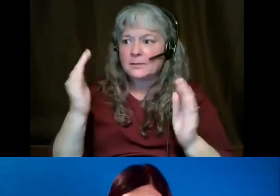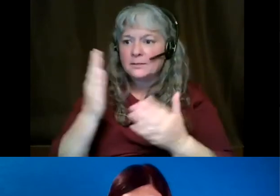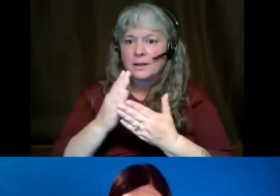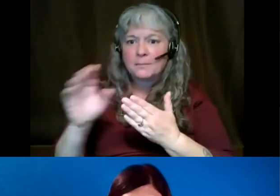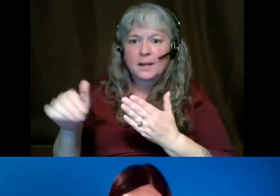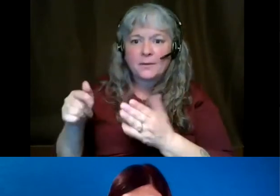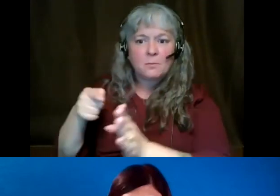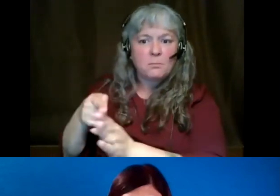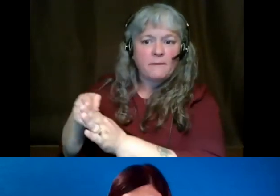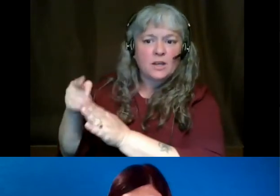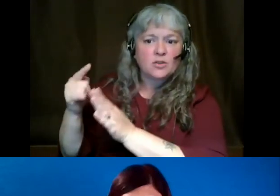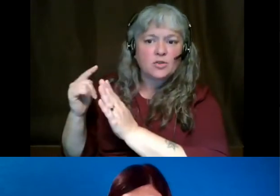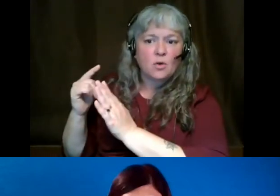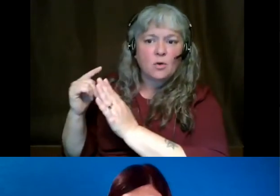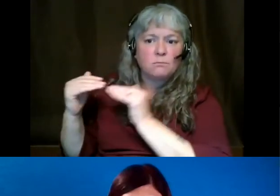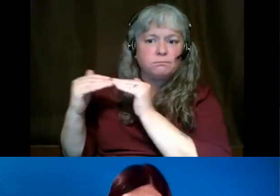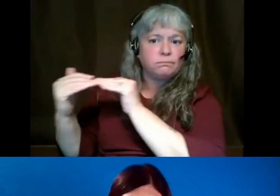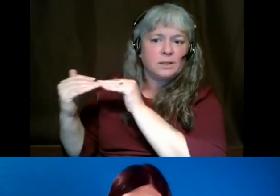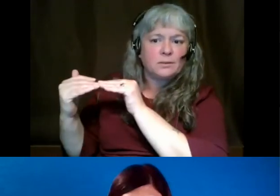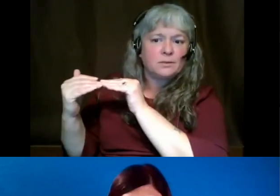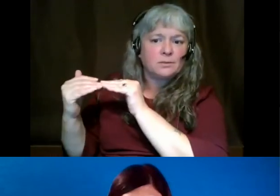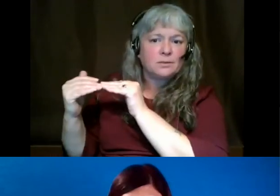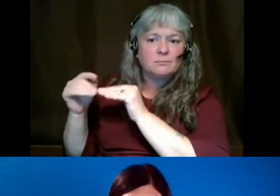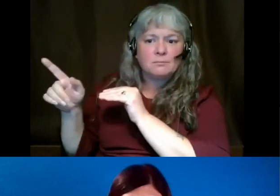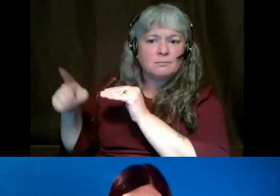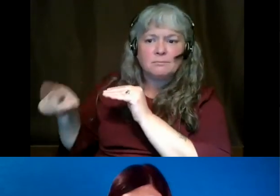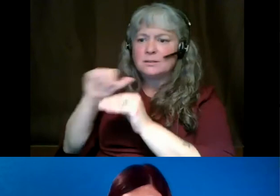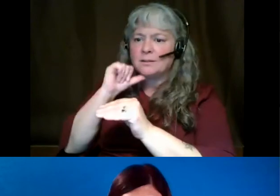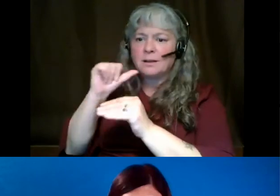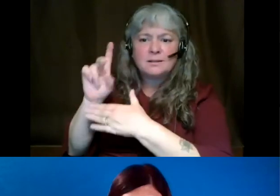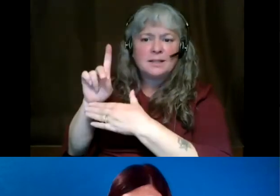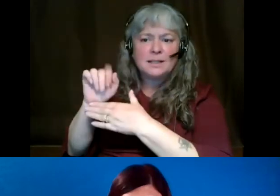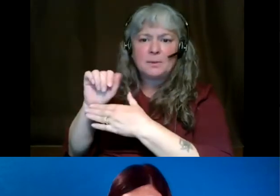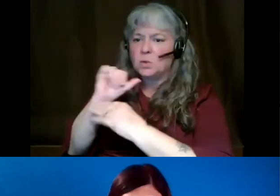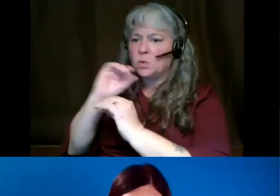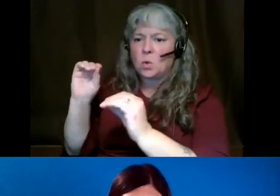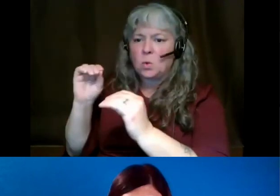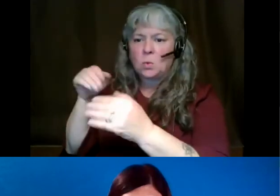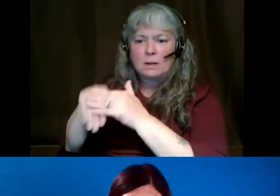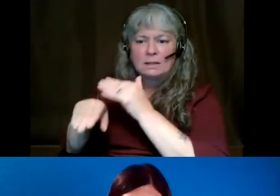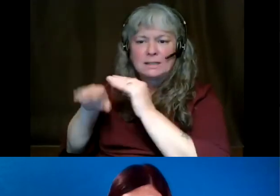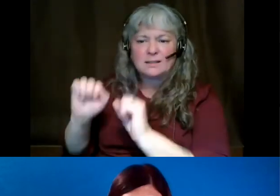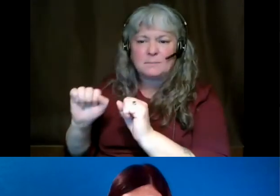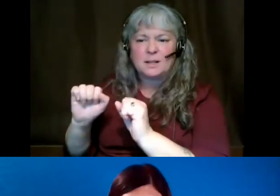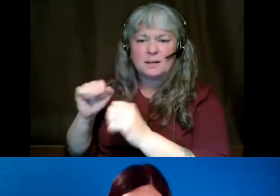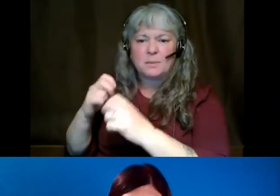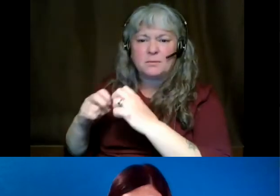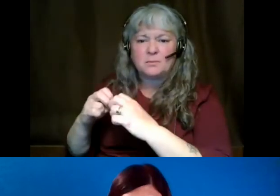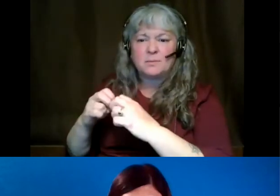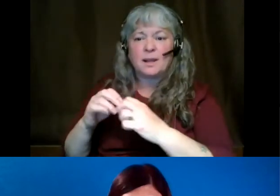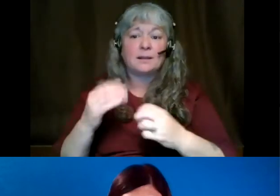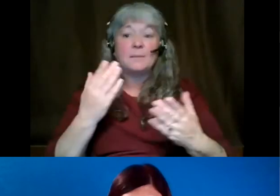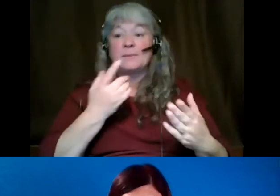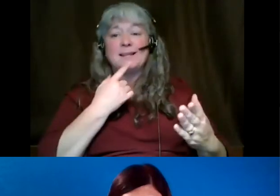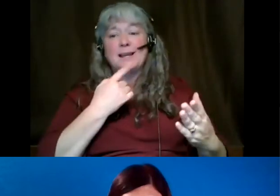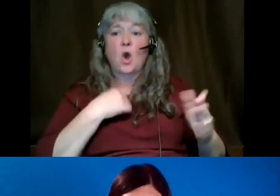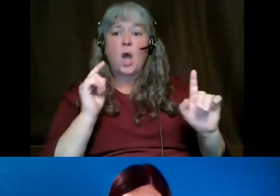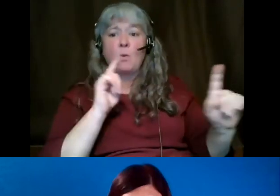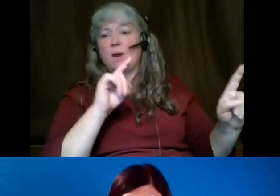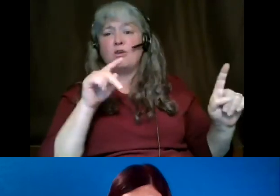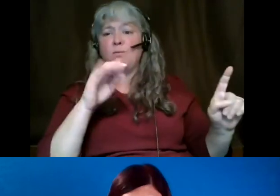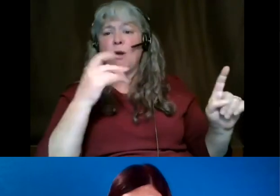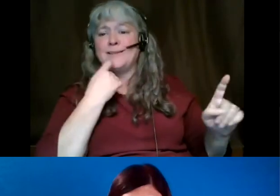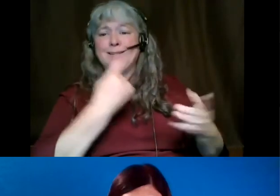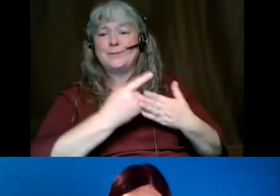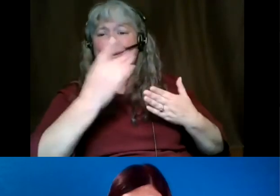professional peers that don't have disability or accessibility challenges. They might be like, oh yeah, I went to the park this weekend. And I'm like, oh yeah,